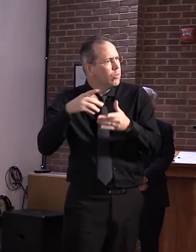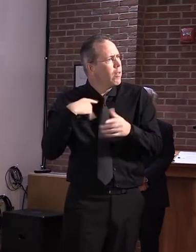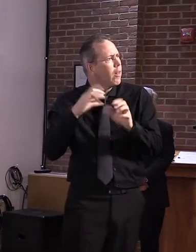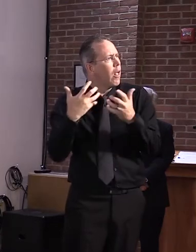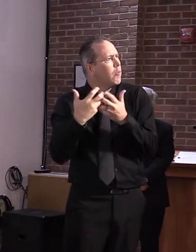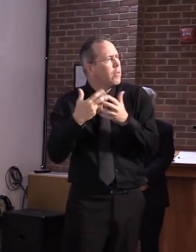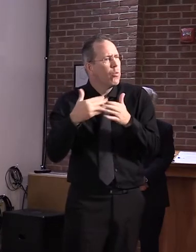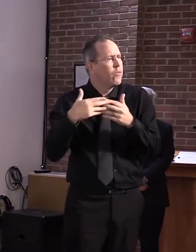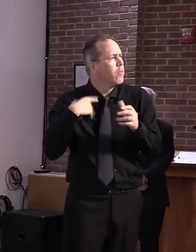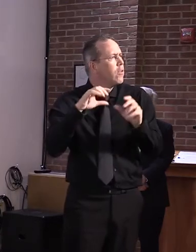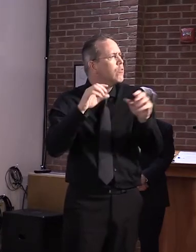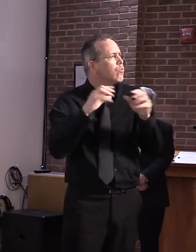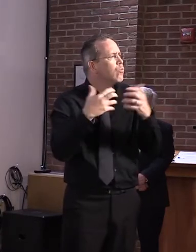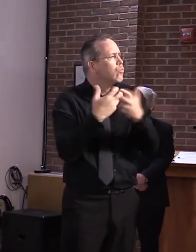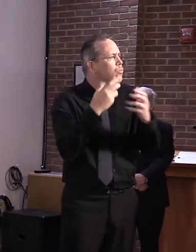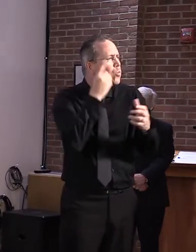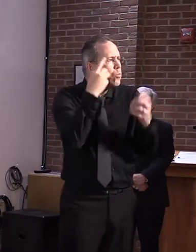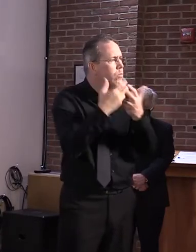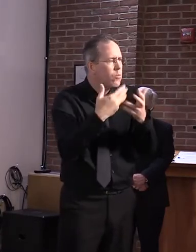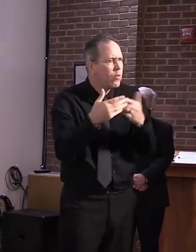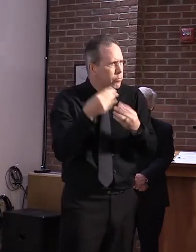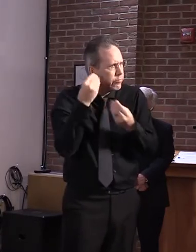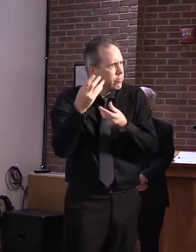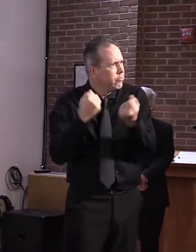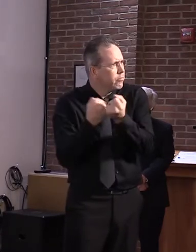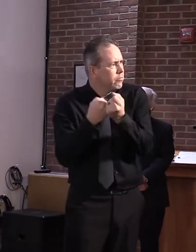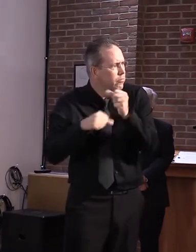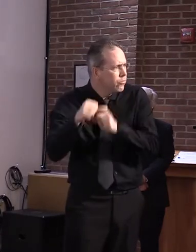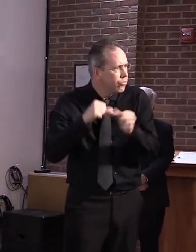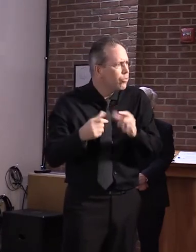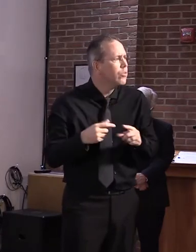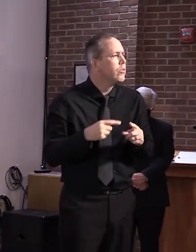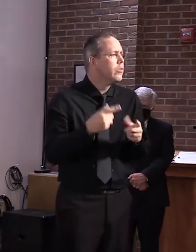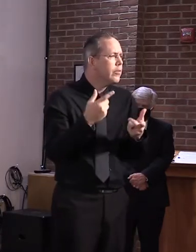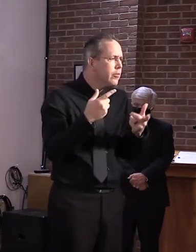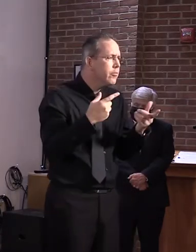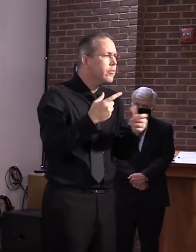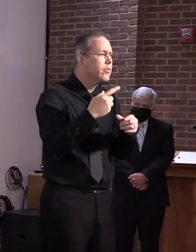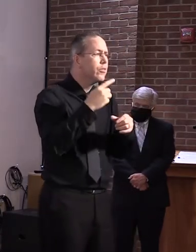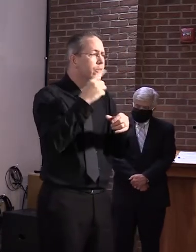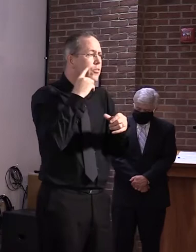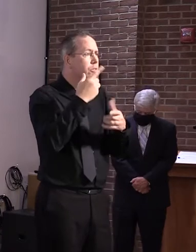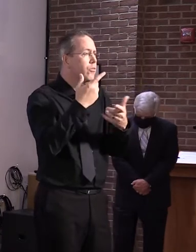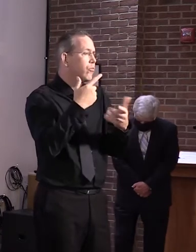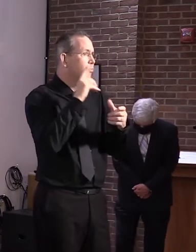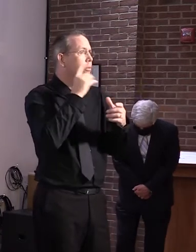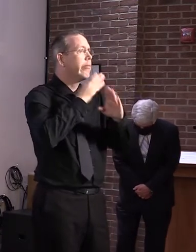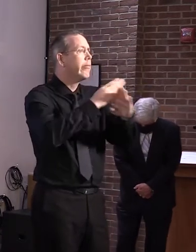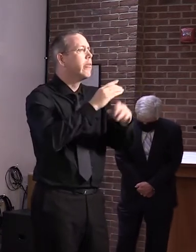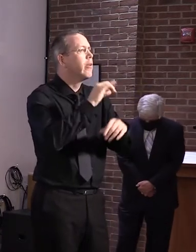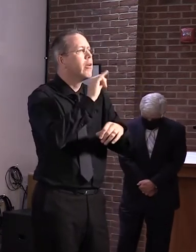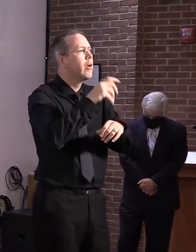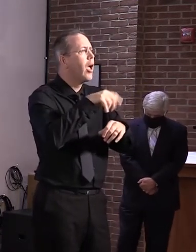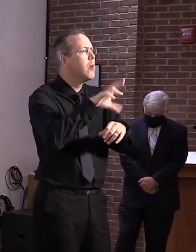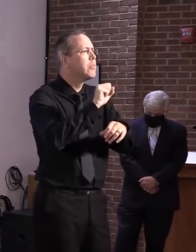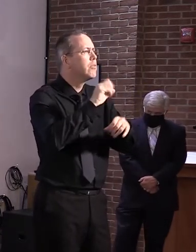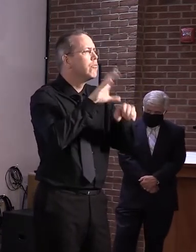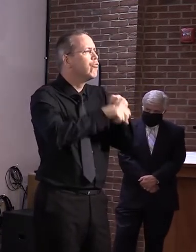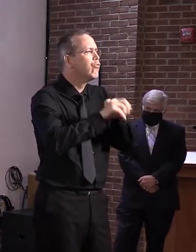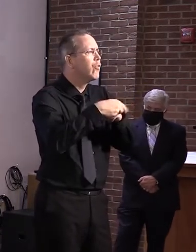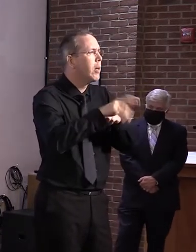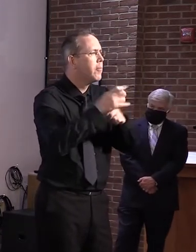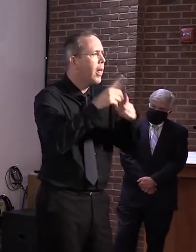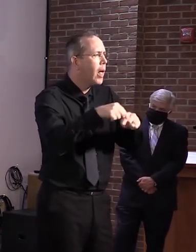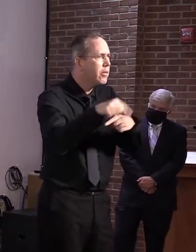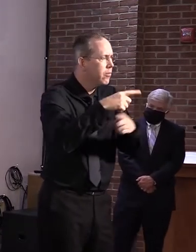certainly, but certainly much better than we were 10 years ago. So that's what we have to do as well. It has to be not cool